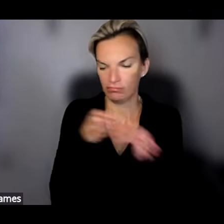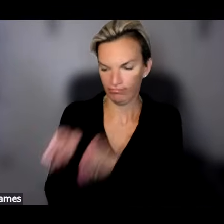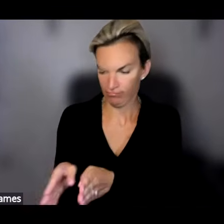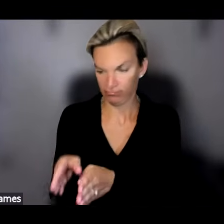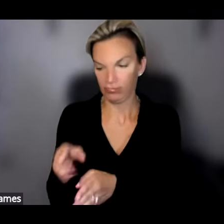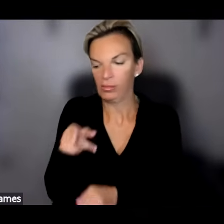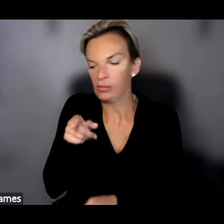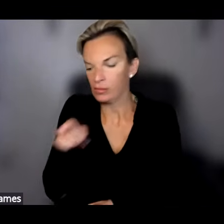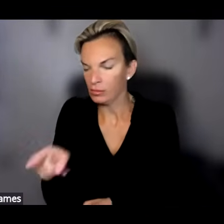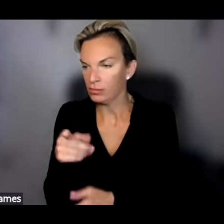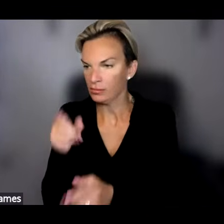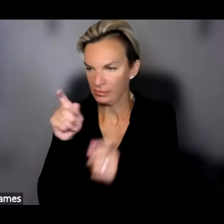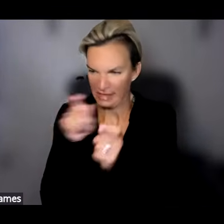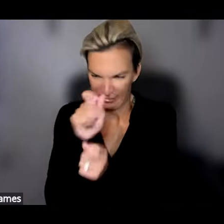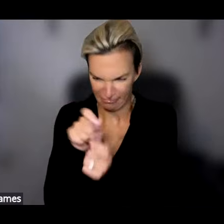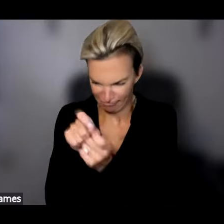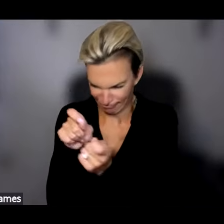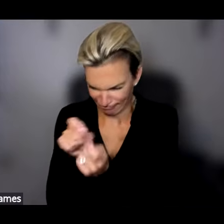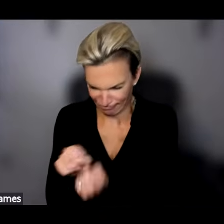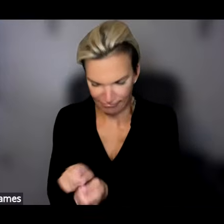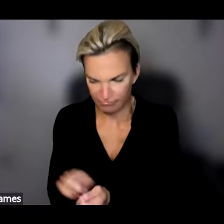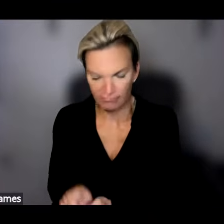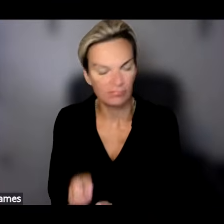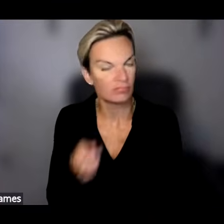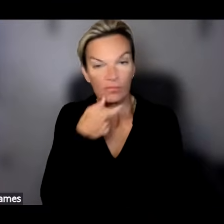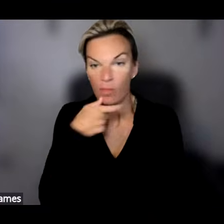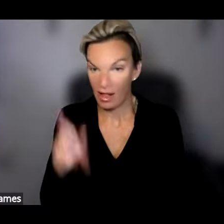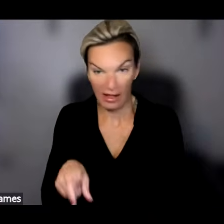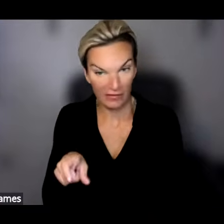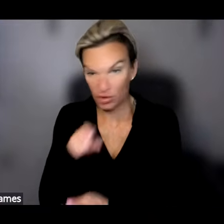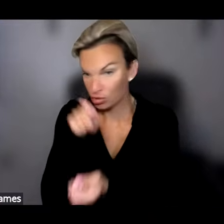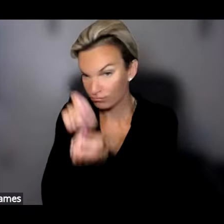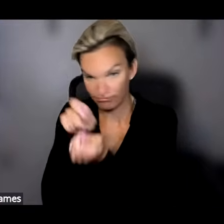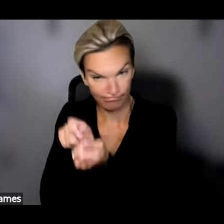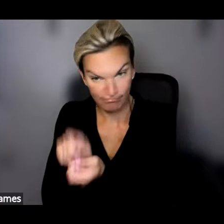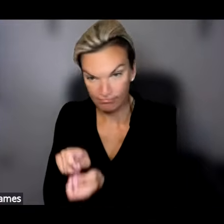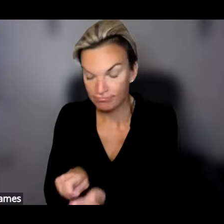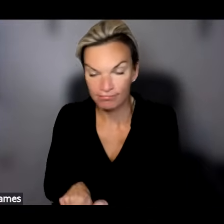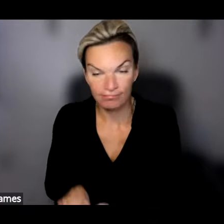conduct. Our petition identifies the conduct. It does not have